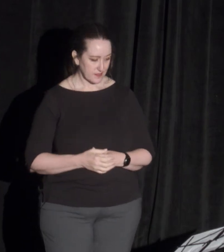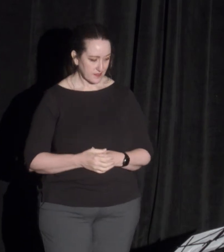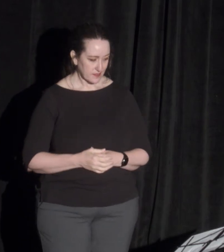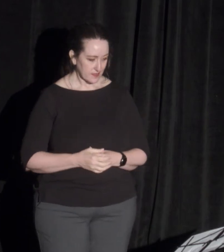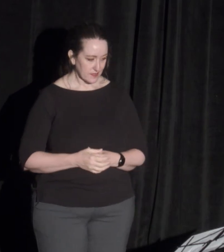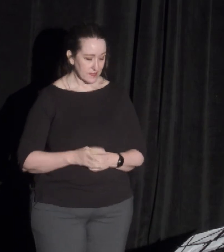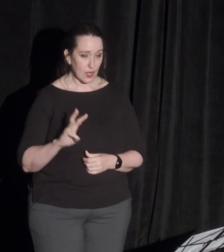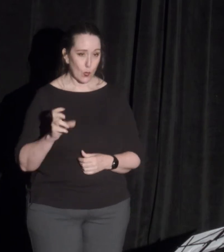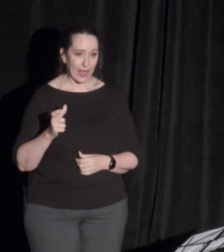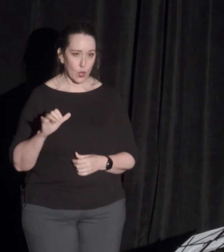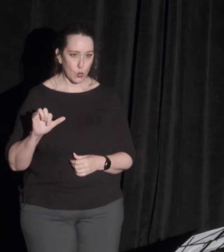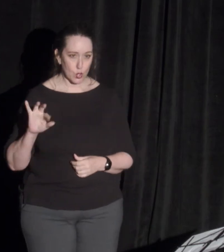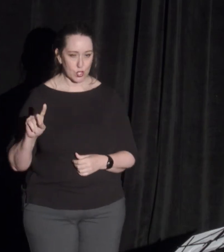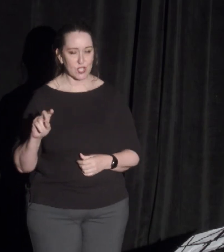Wayward Children by Shannon Maguire.